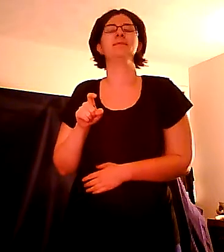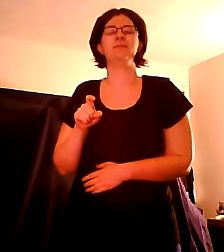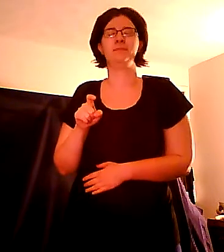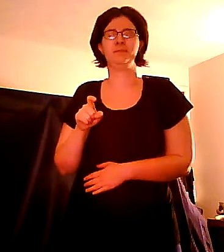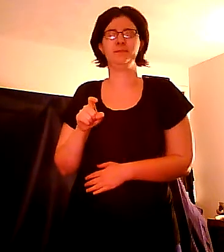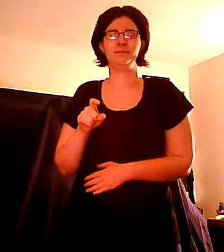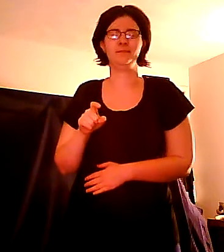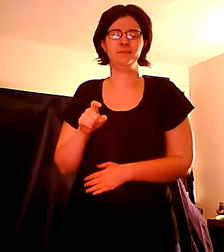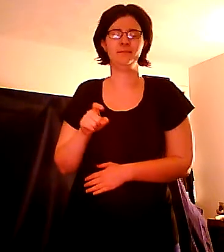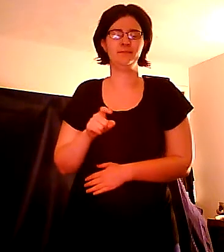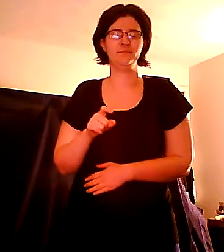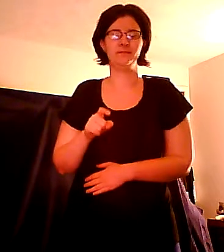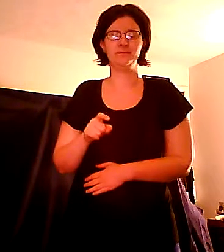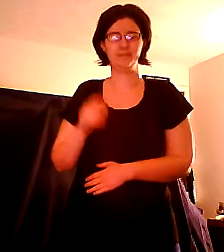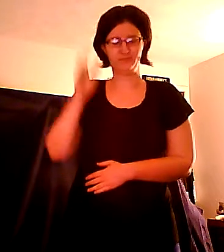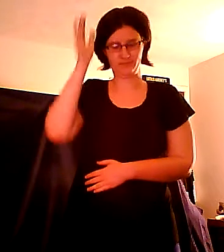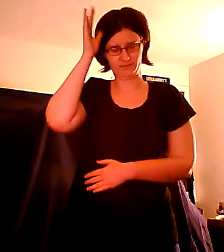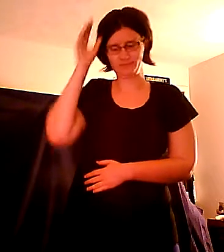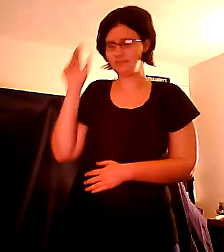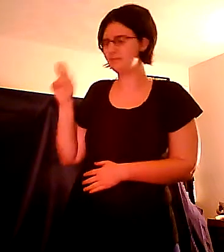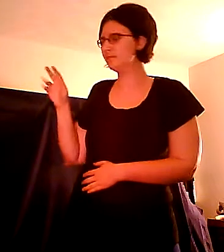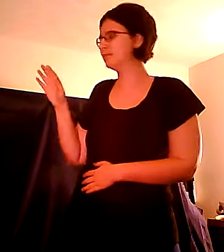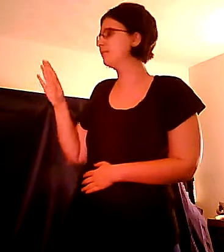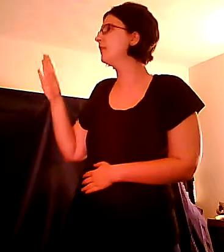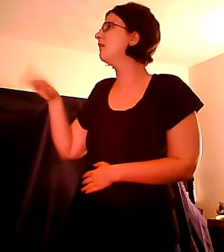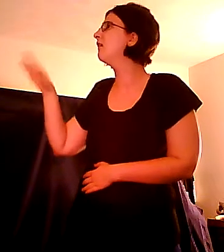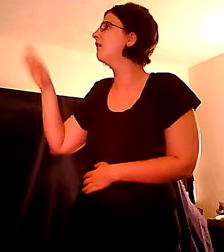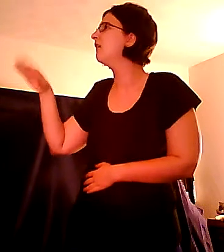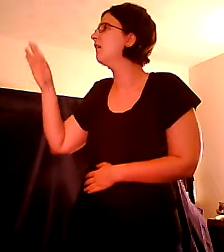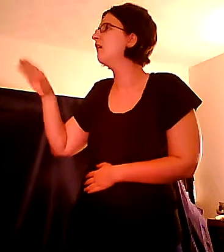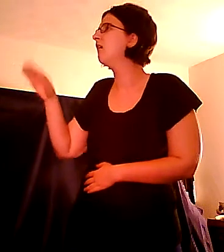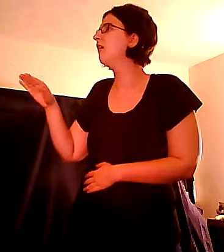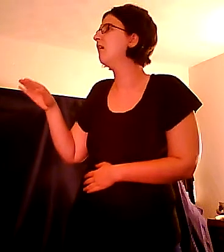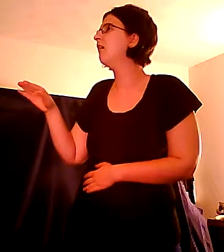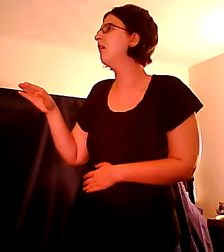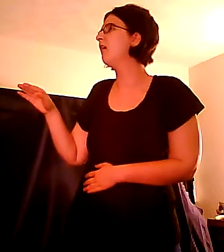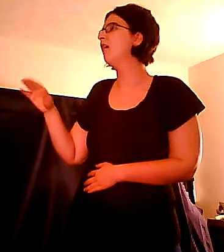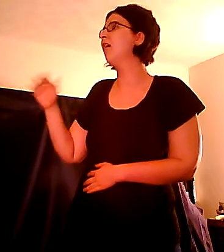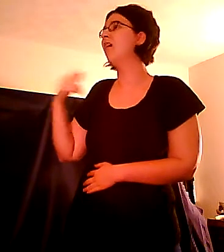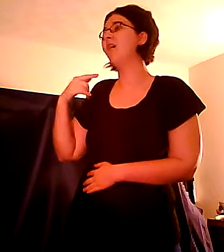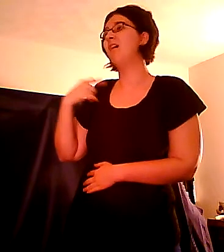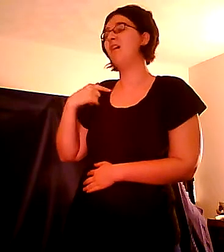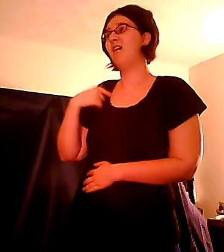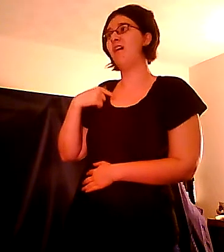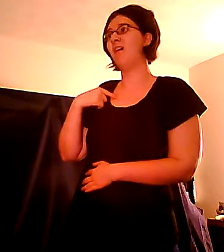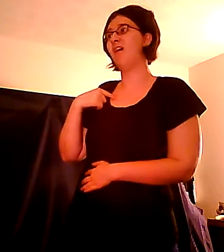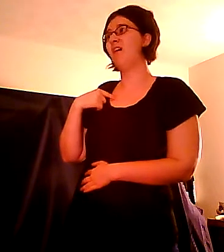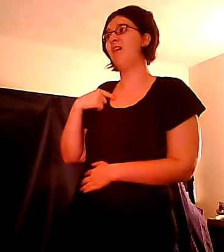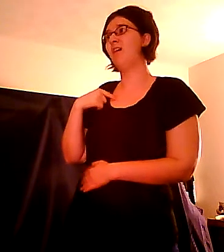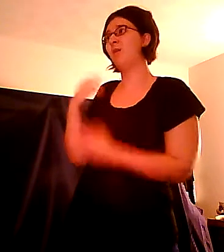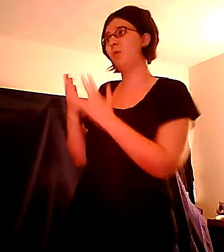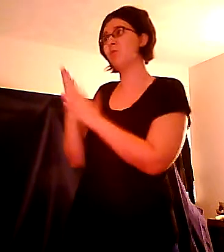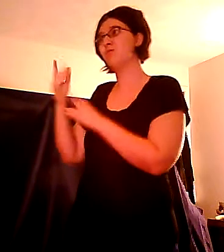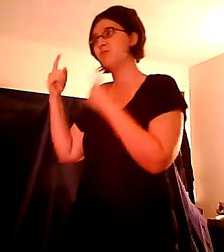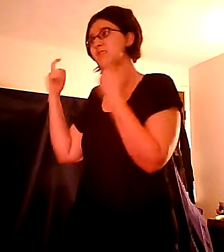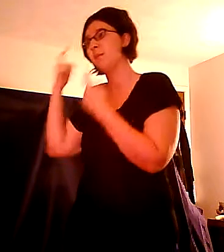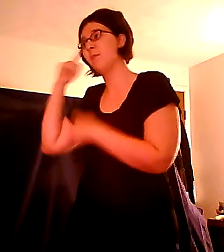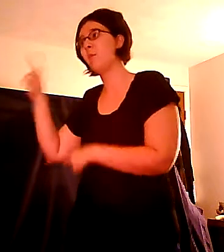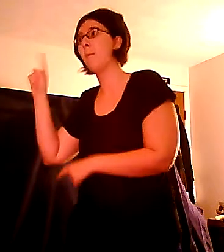stigma. People will be calling him the father of that girl who didn't go through the ceremony. It was a shameful thing for him to carry the